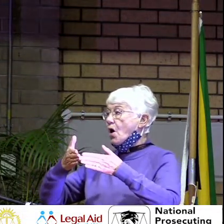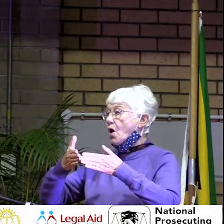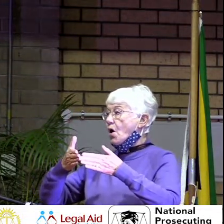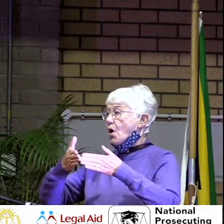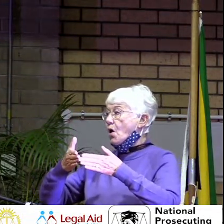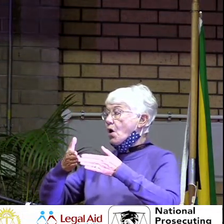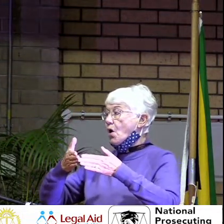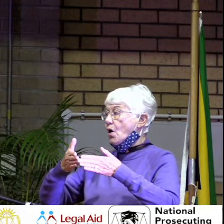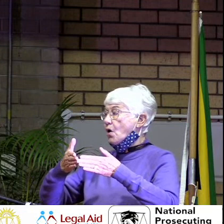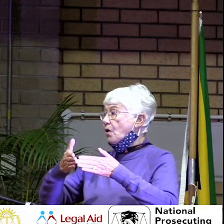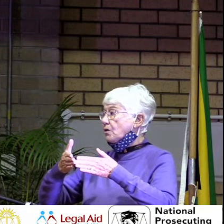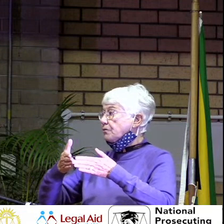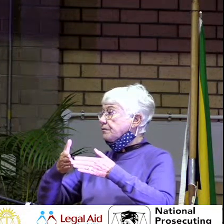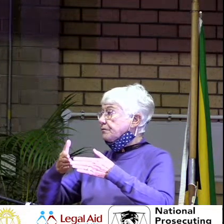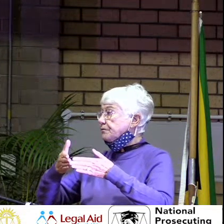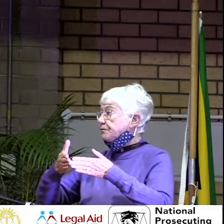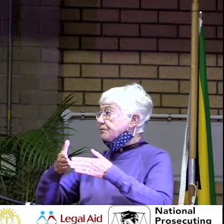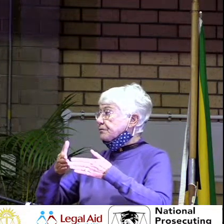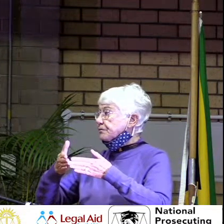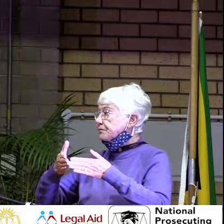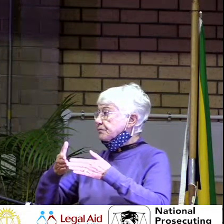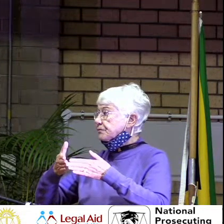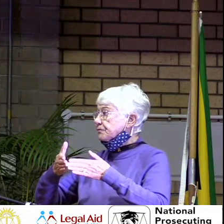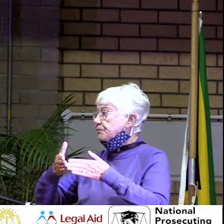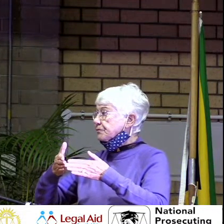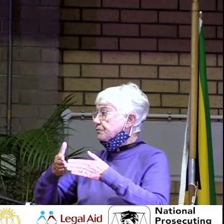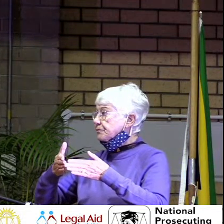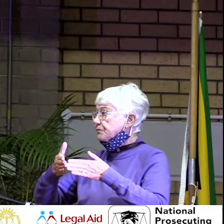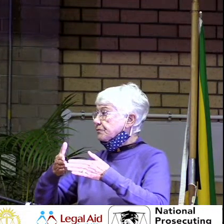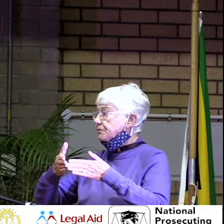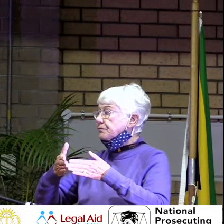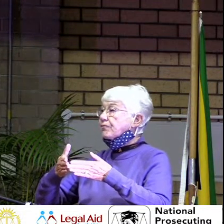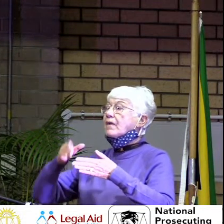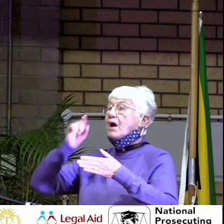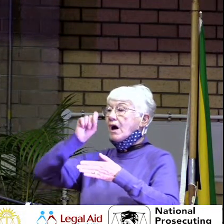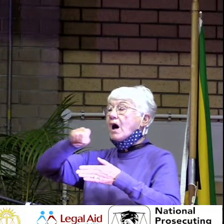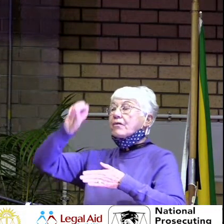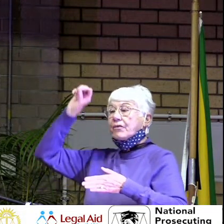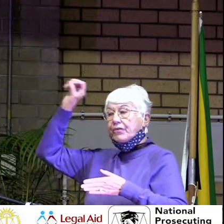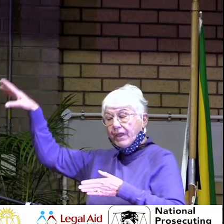these people. We